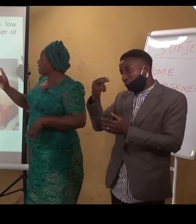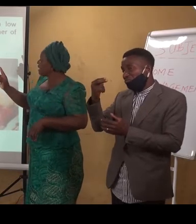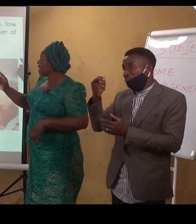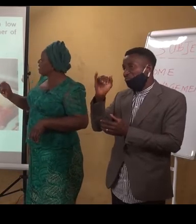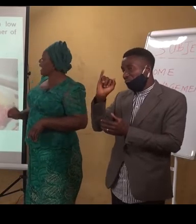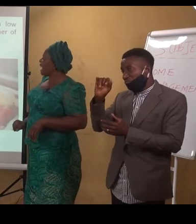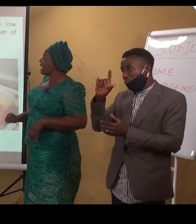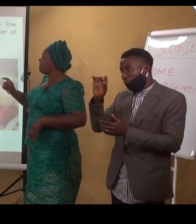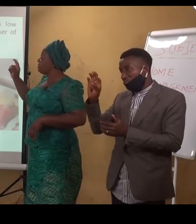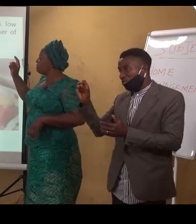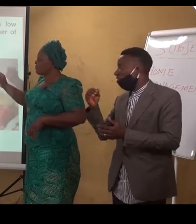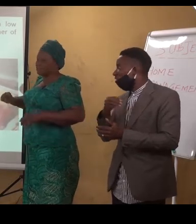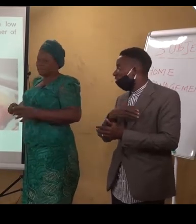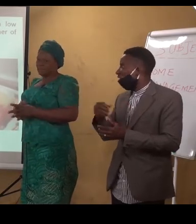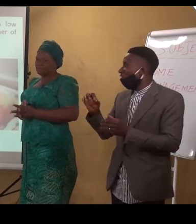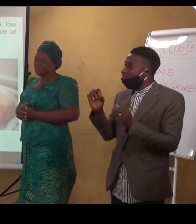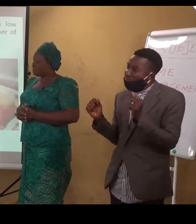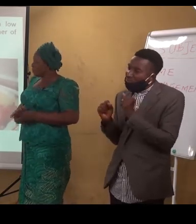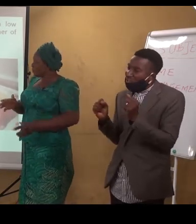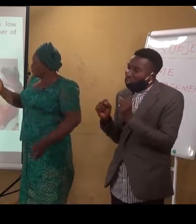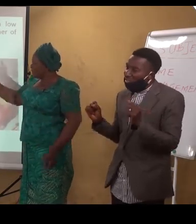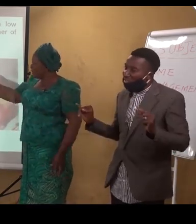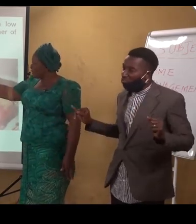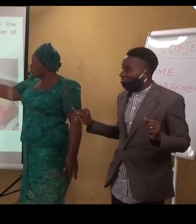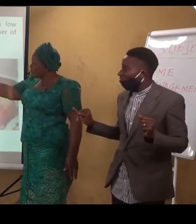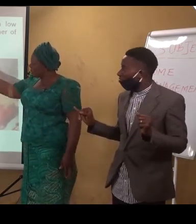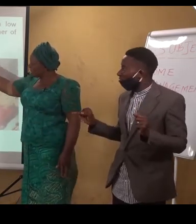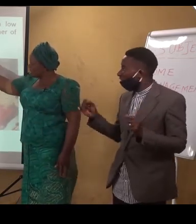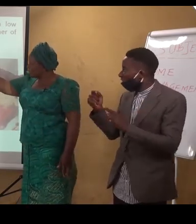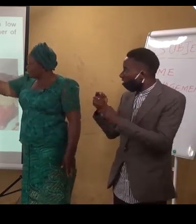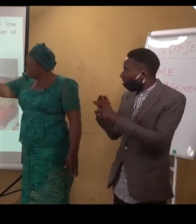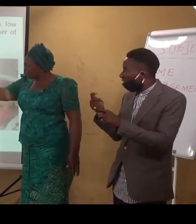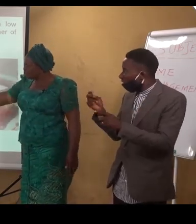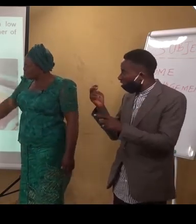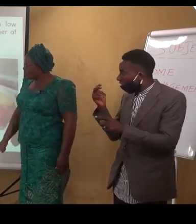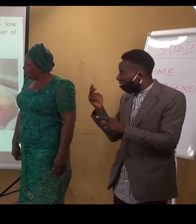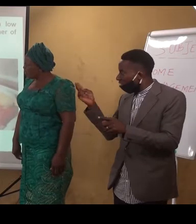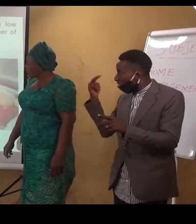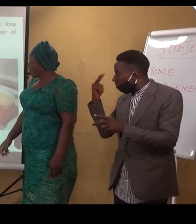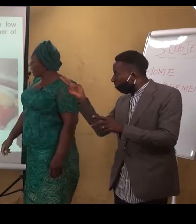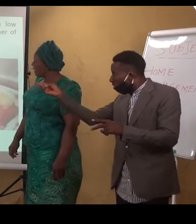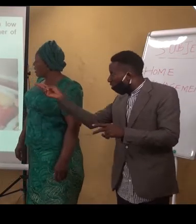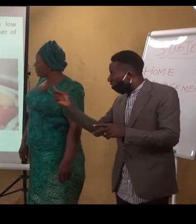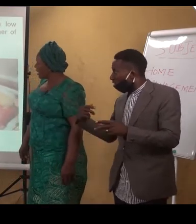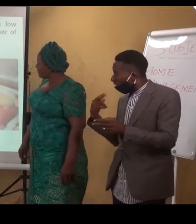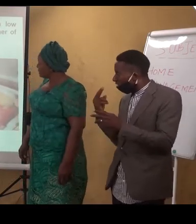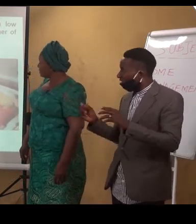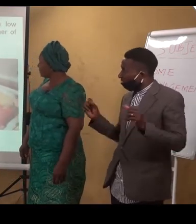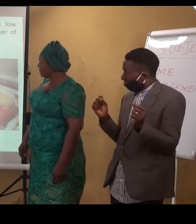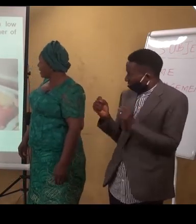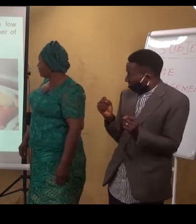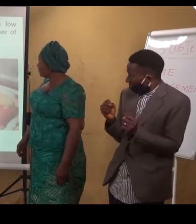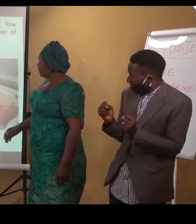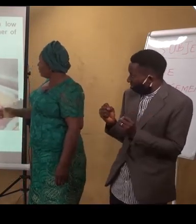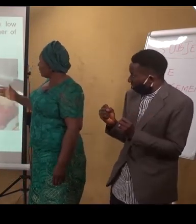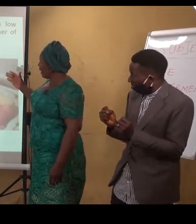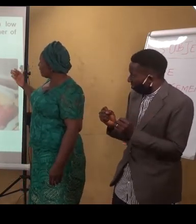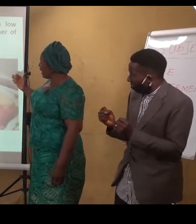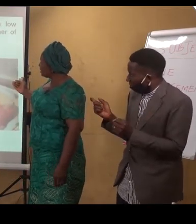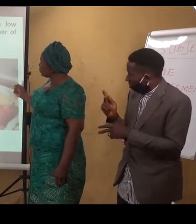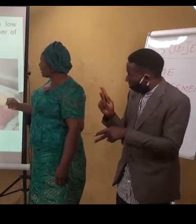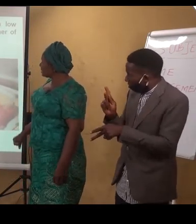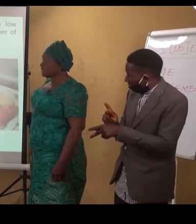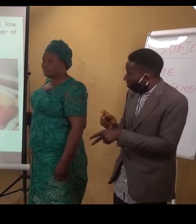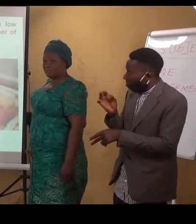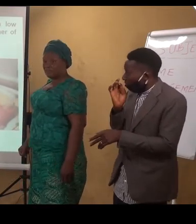is chilling and freezing. From the picture, we can see a refrigerator on our right, left. On